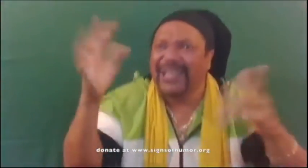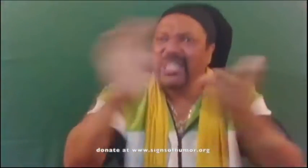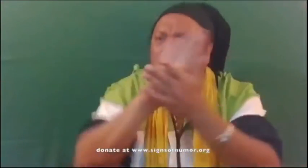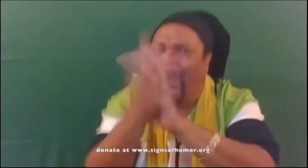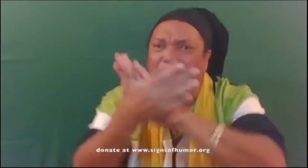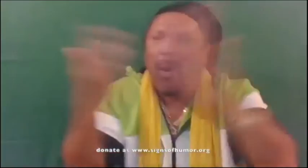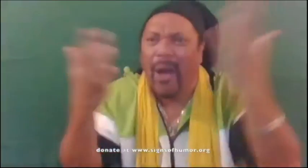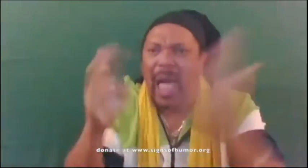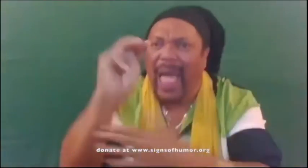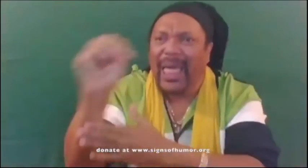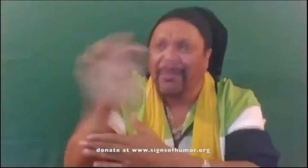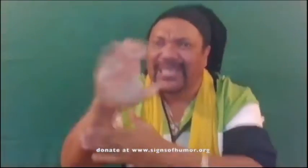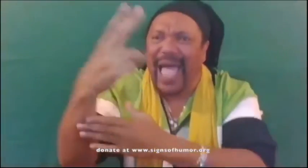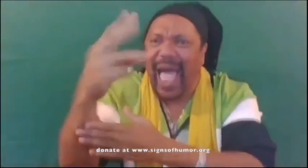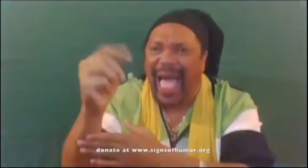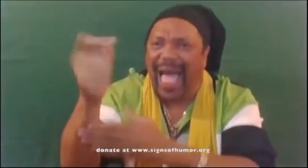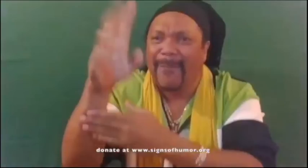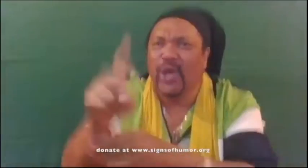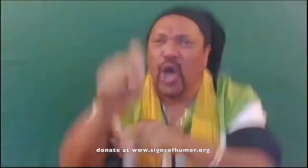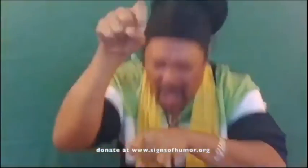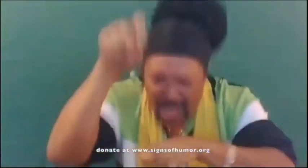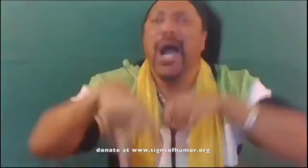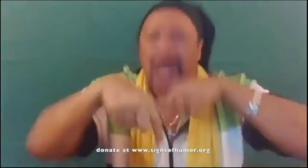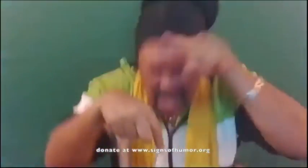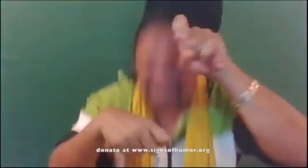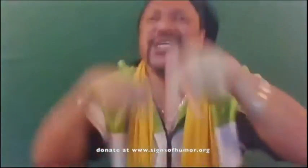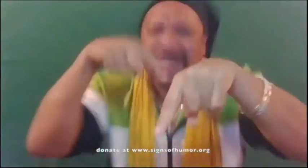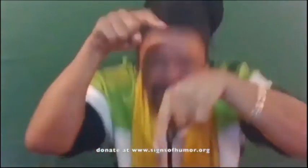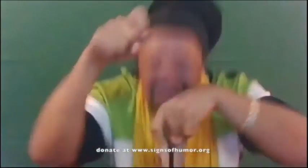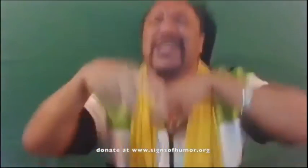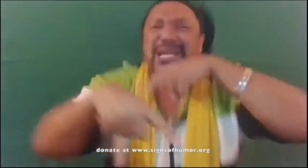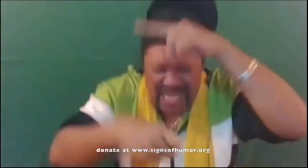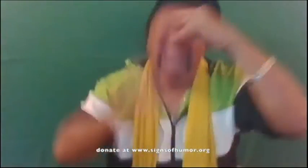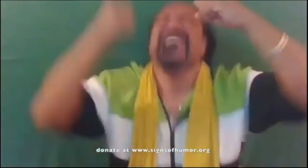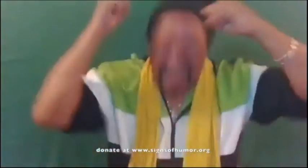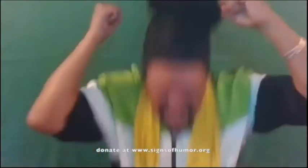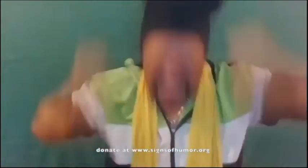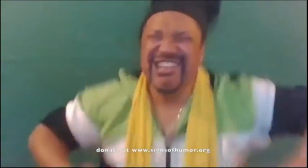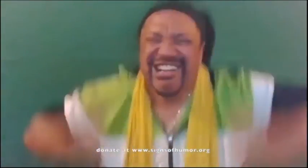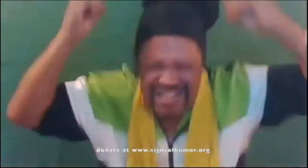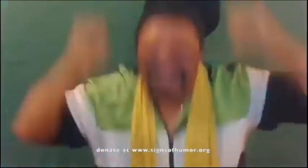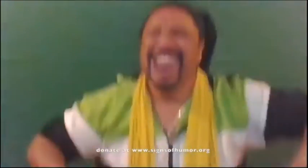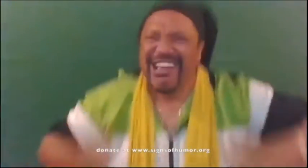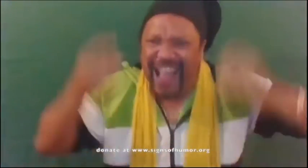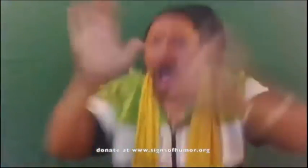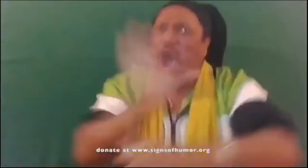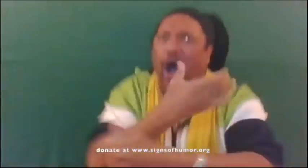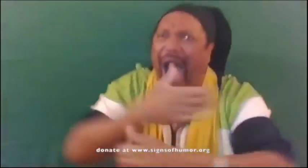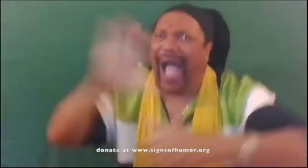oh, the altos were getting it, sopranos were getting it, tenors were getting it. It was in three-point harmony, and they were stepping, doing the cabbage patch all at the same time. They were even